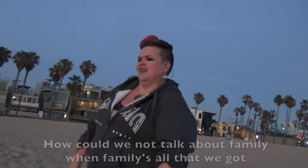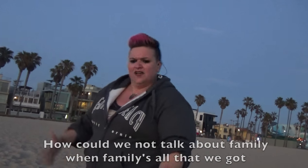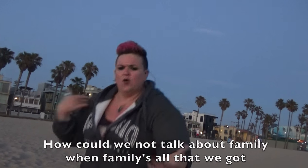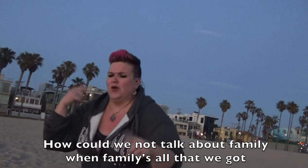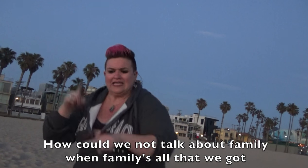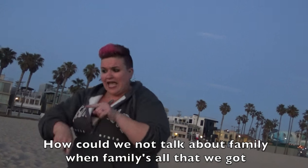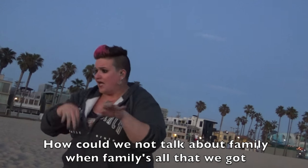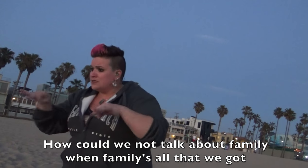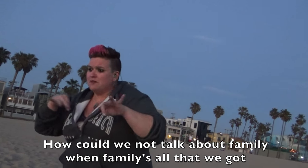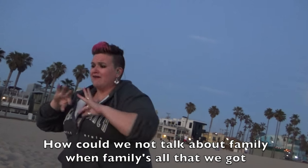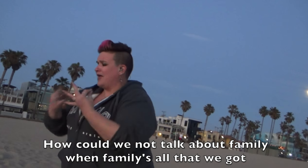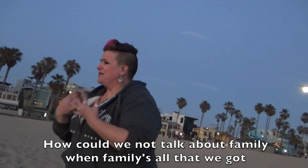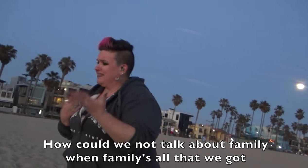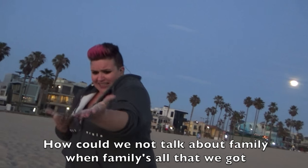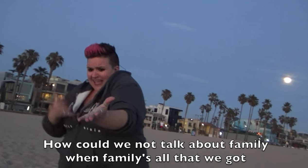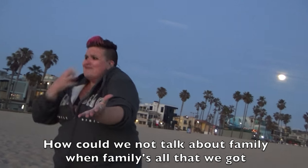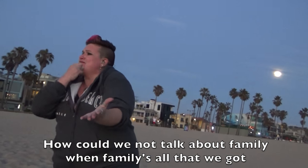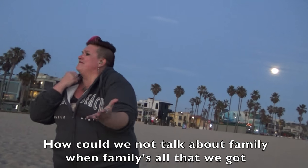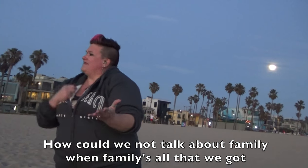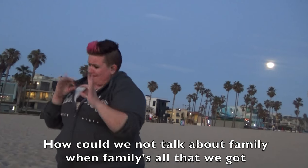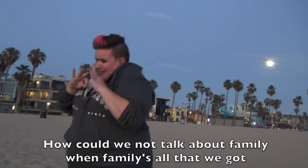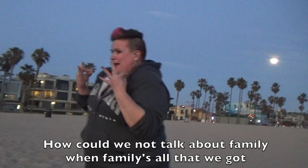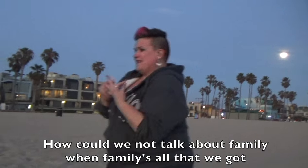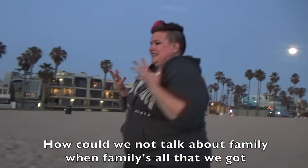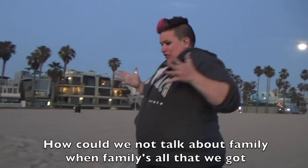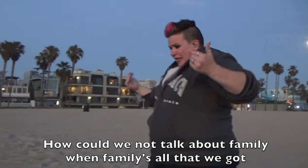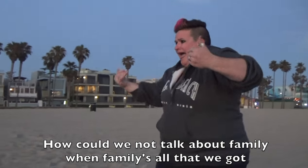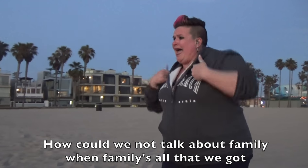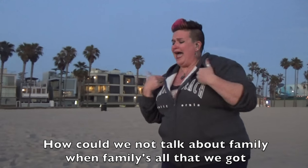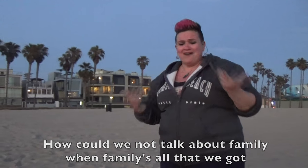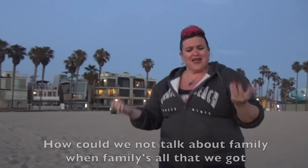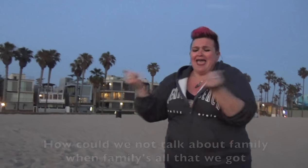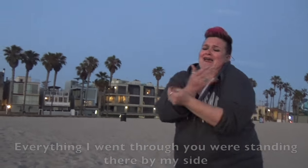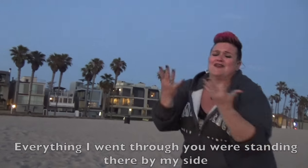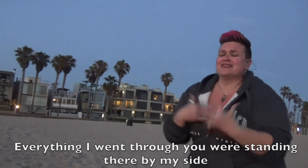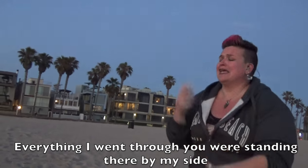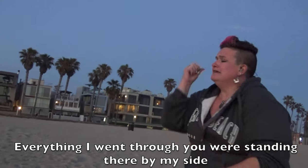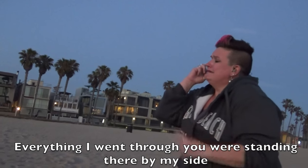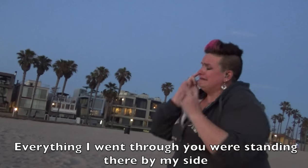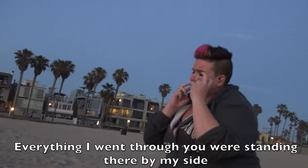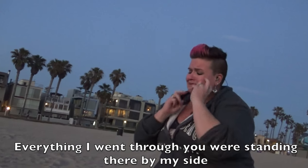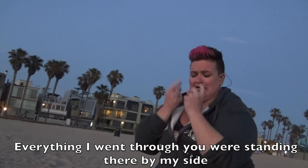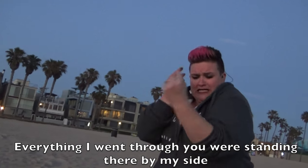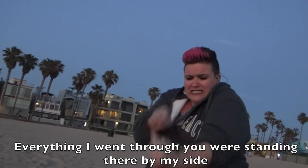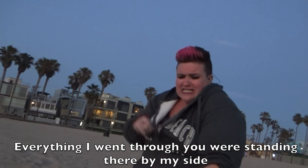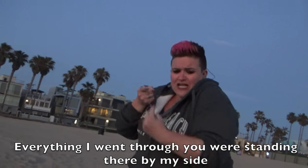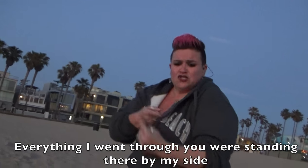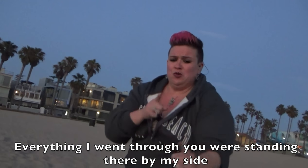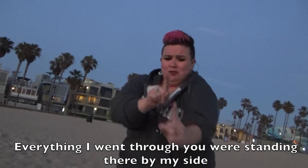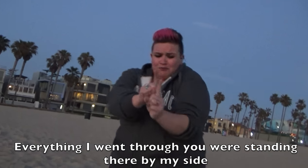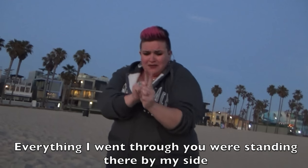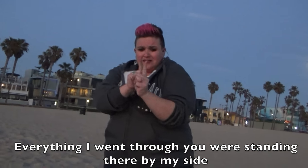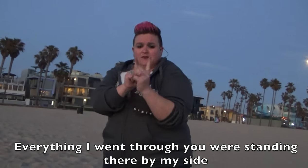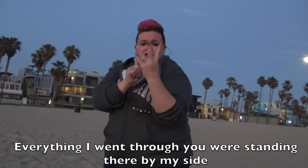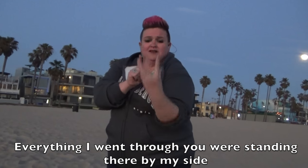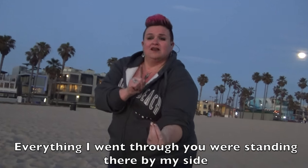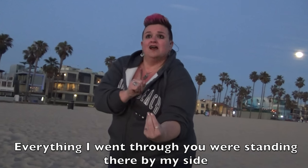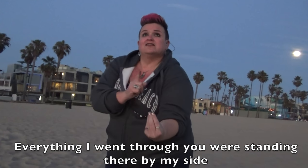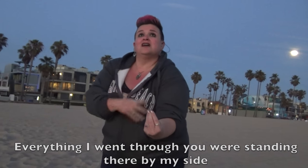How can we not talk about family when family's all that we got Everything I would do, you were standing there by my side And now you gon'